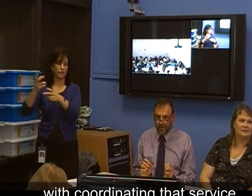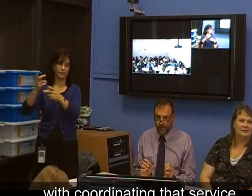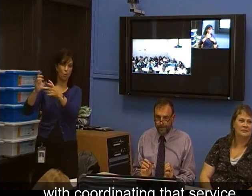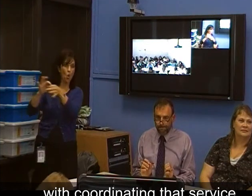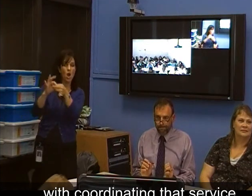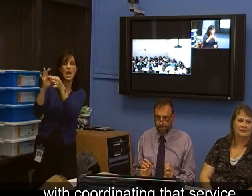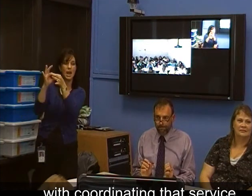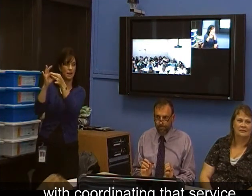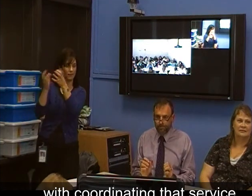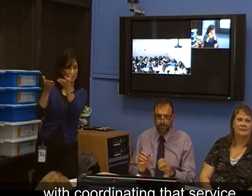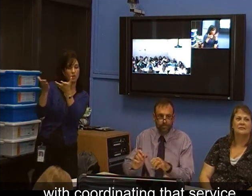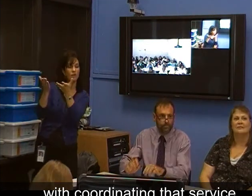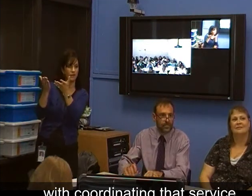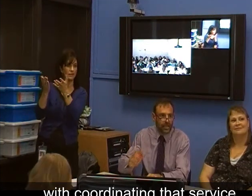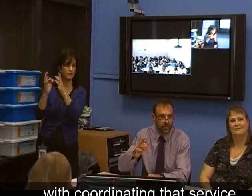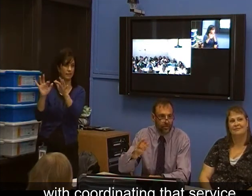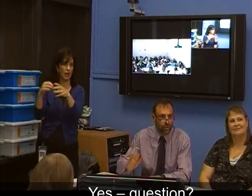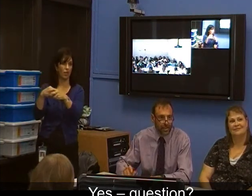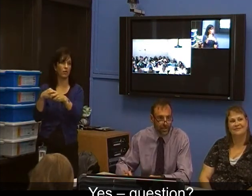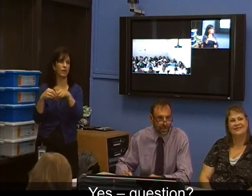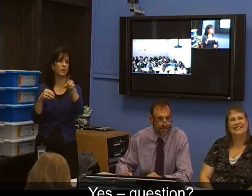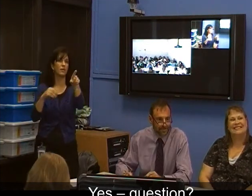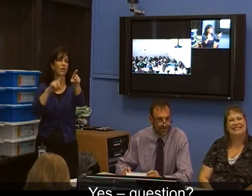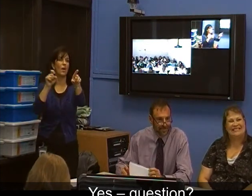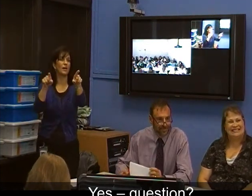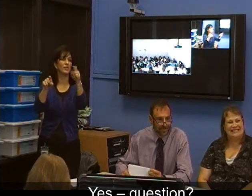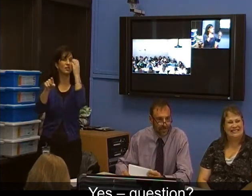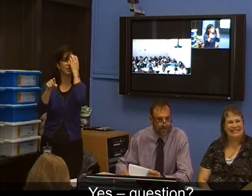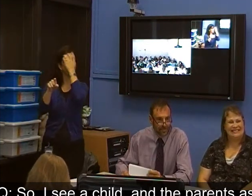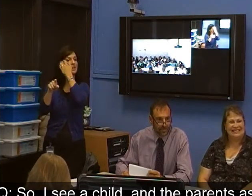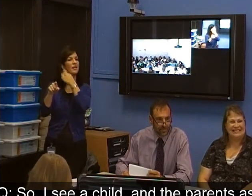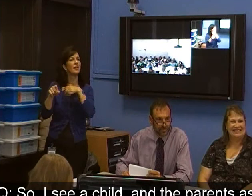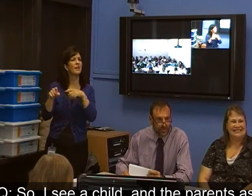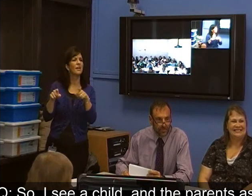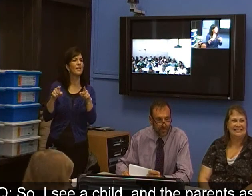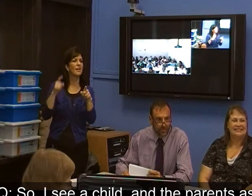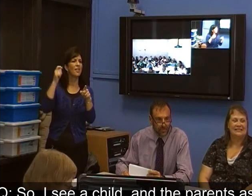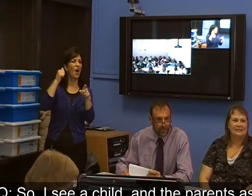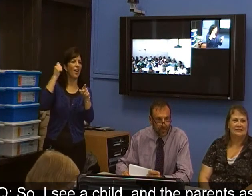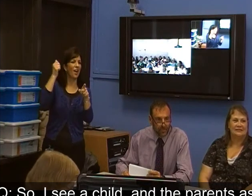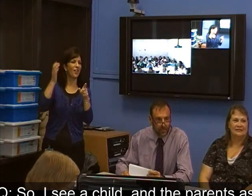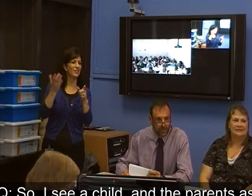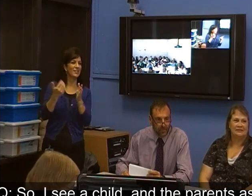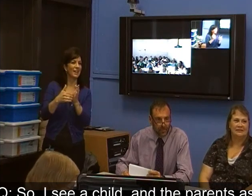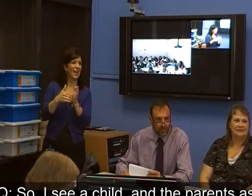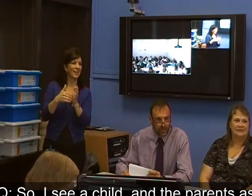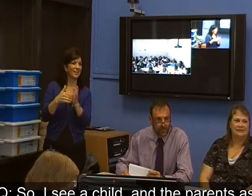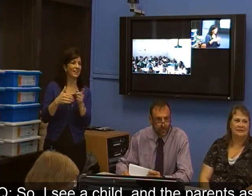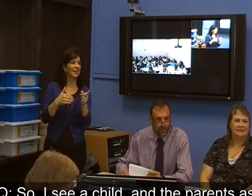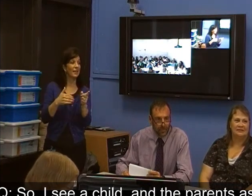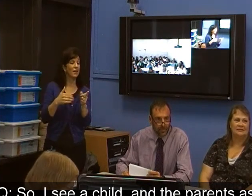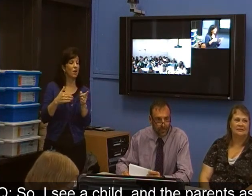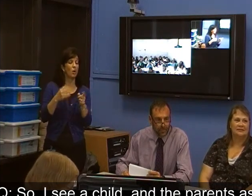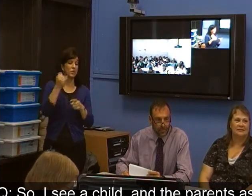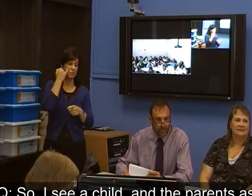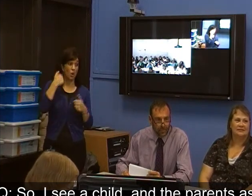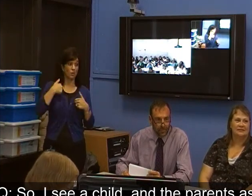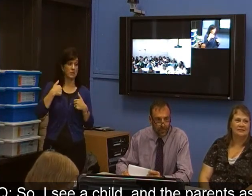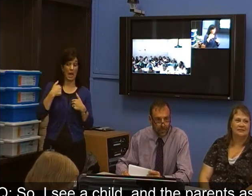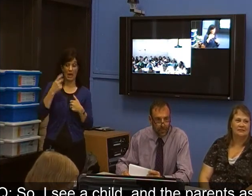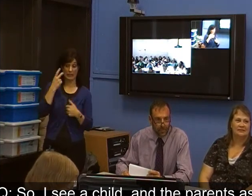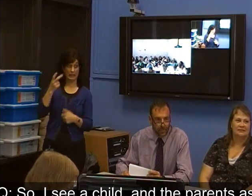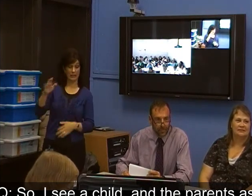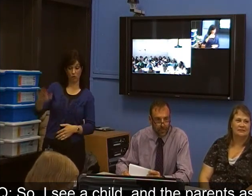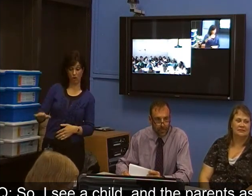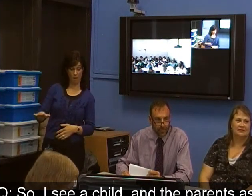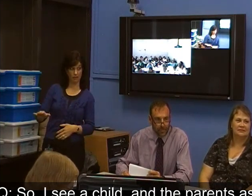service. Yes, question. We coordinate something. So I see a child, and the parents